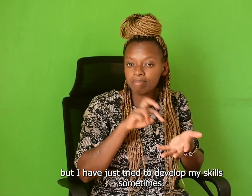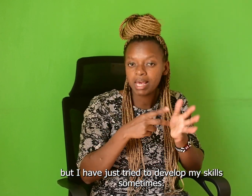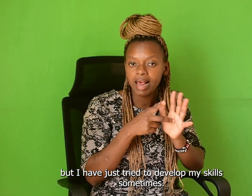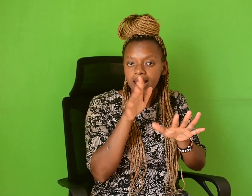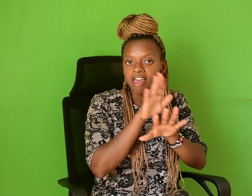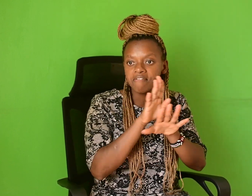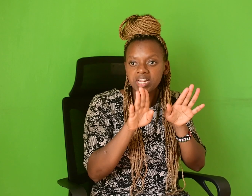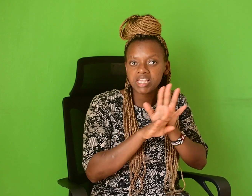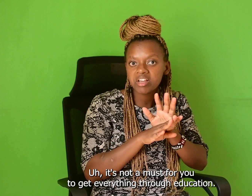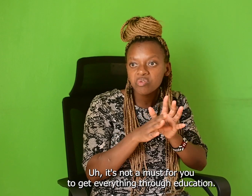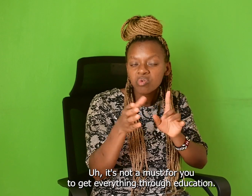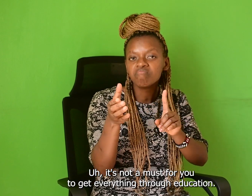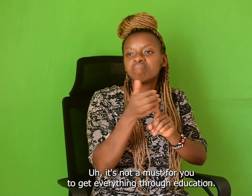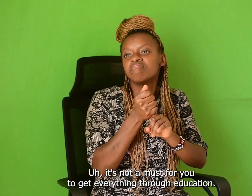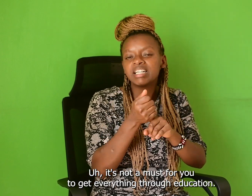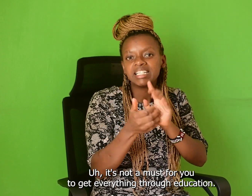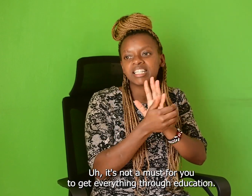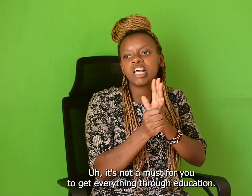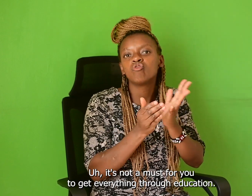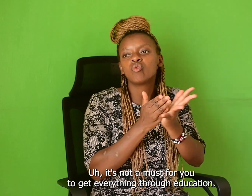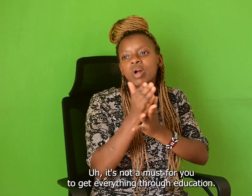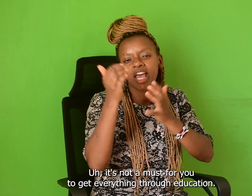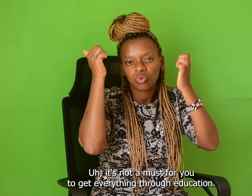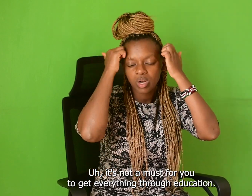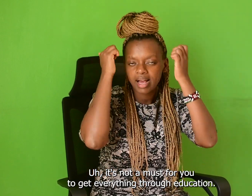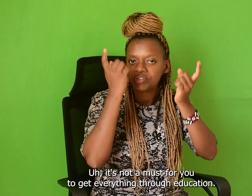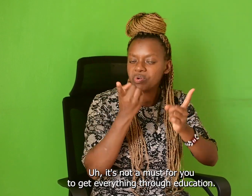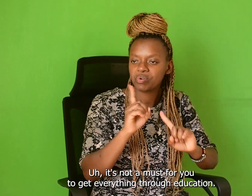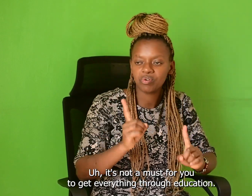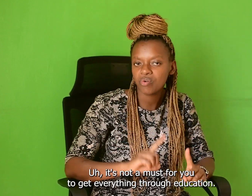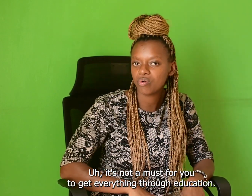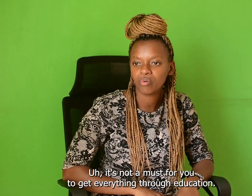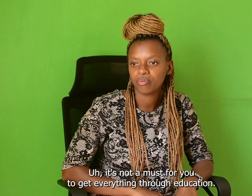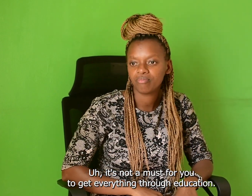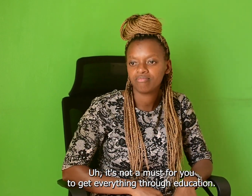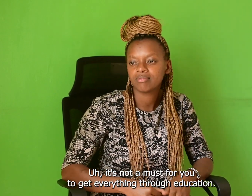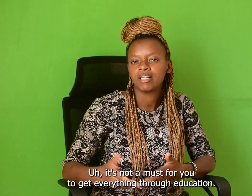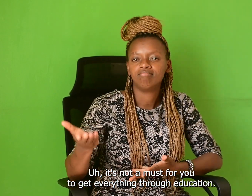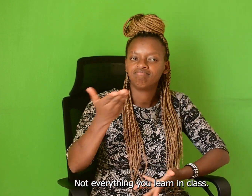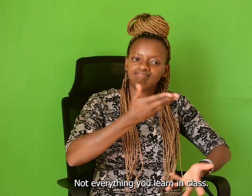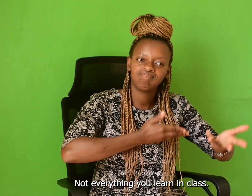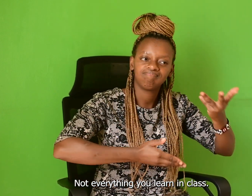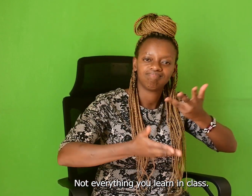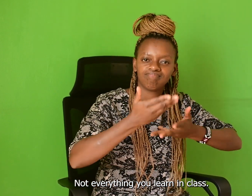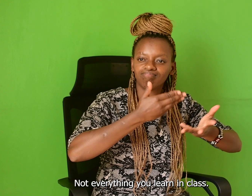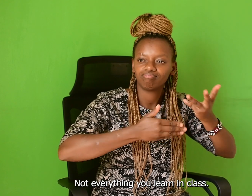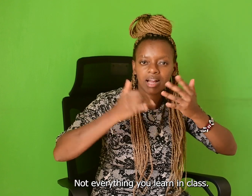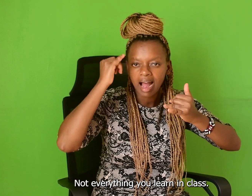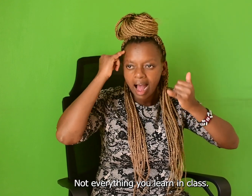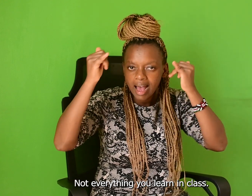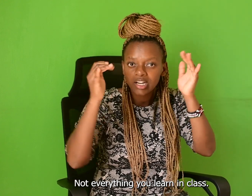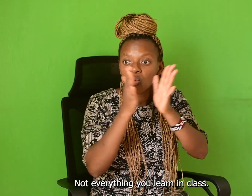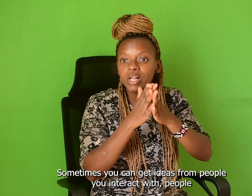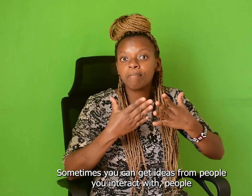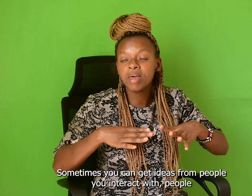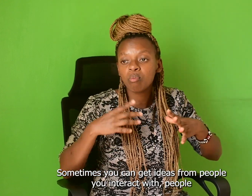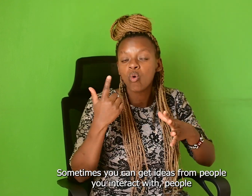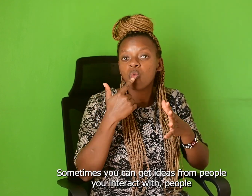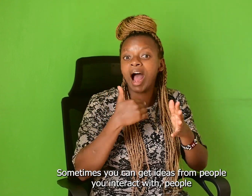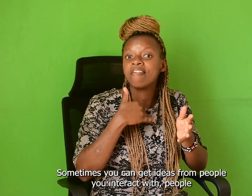Sometimes it's not a must for you to get everything through education. Not everything you learn in class. Sometimes you can get